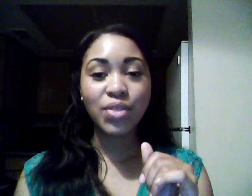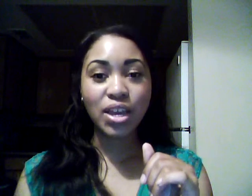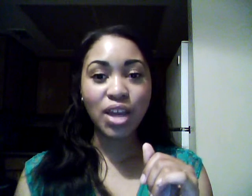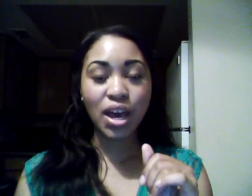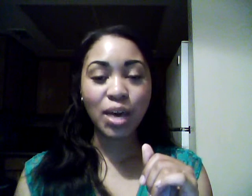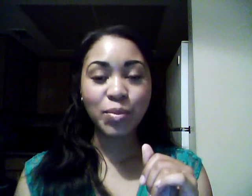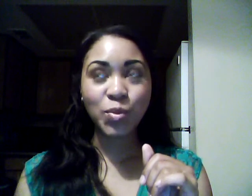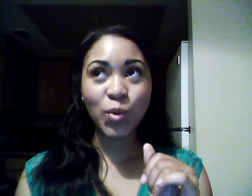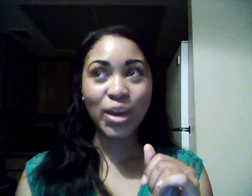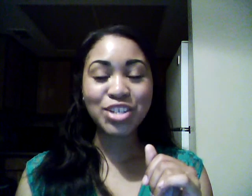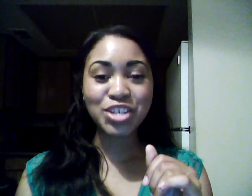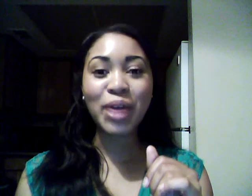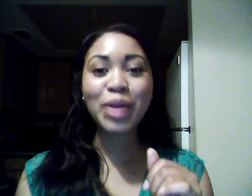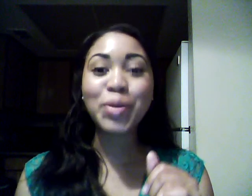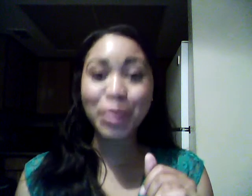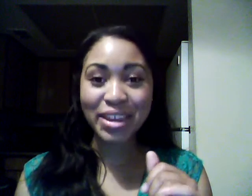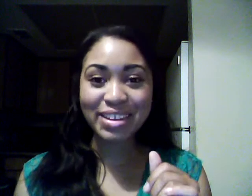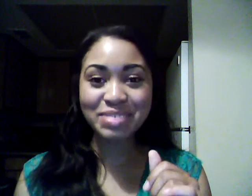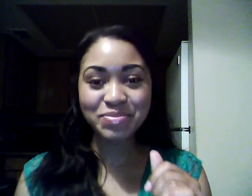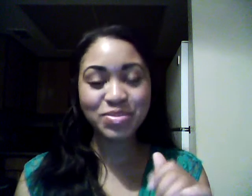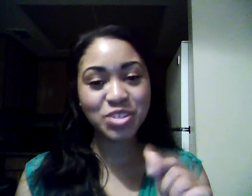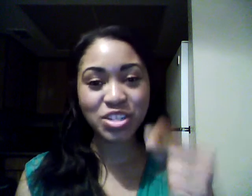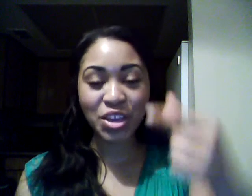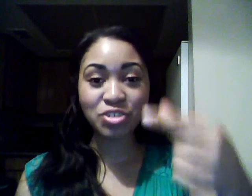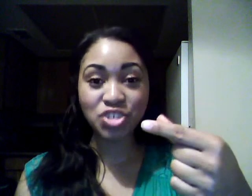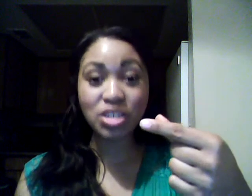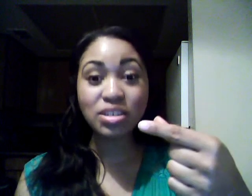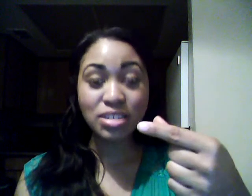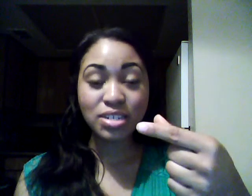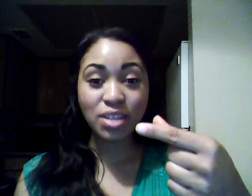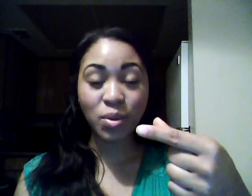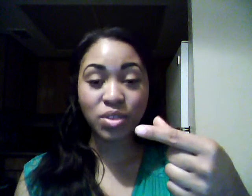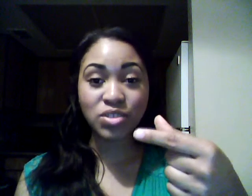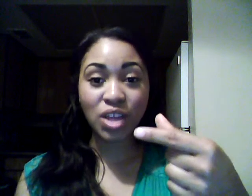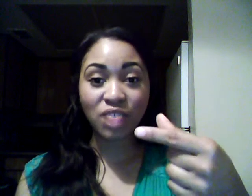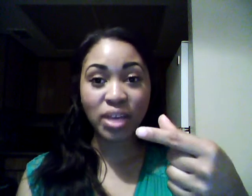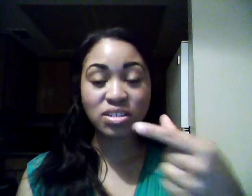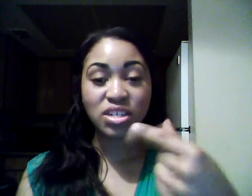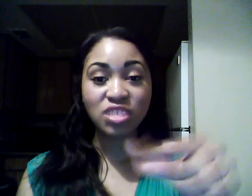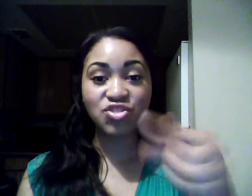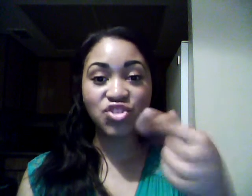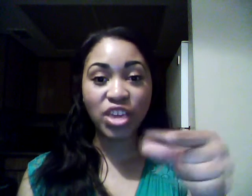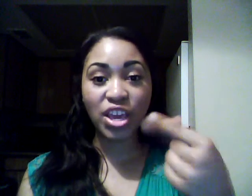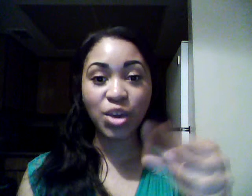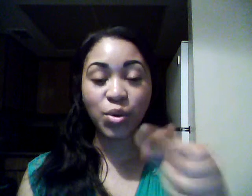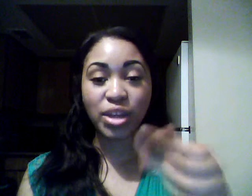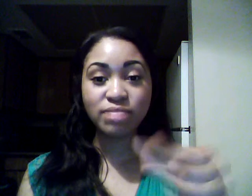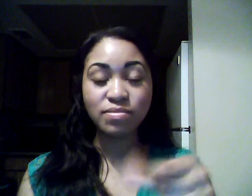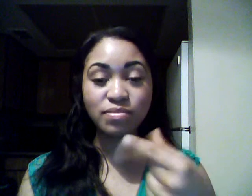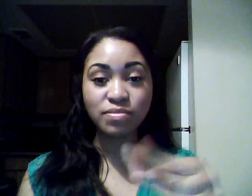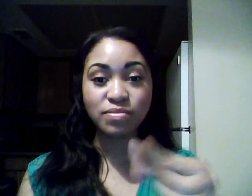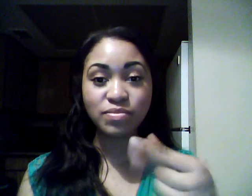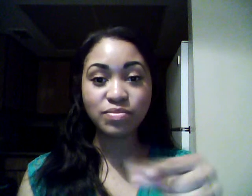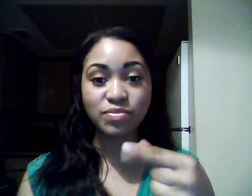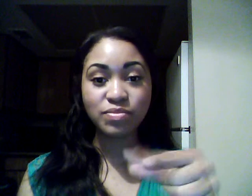And then Roy, G. Okay, green. You're going to take your G, like we learned in the alphabet, and just shake it. Green.